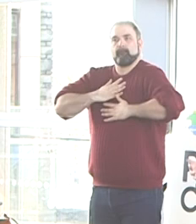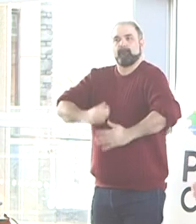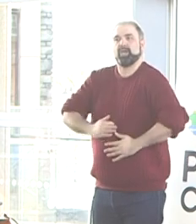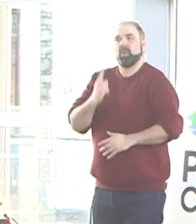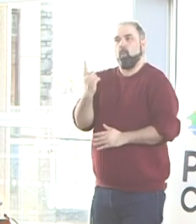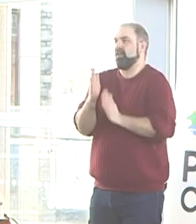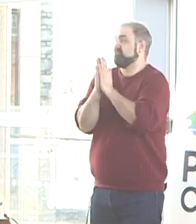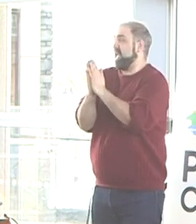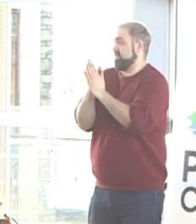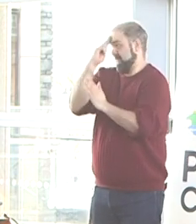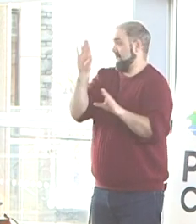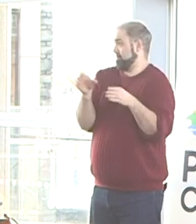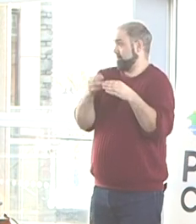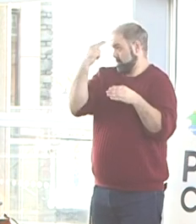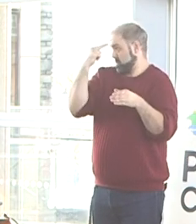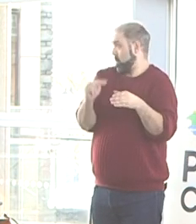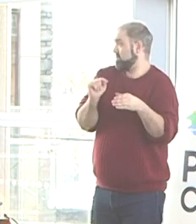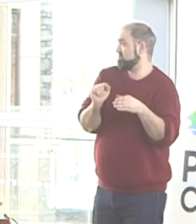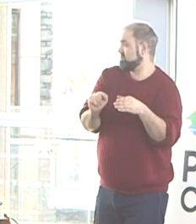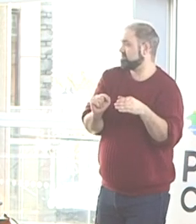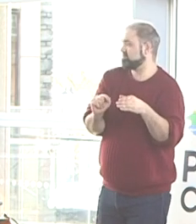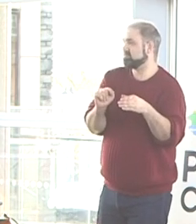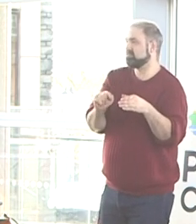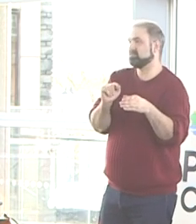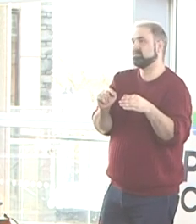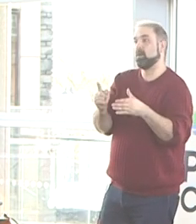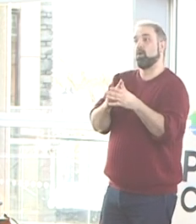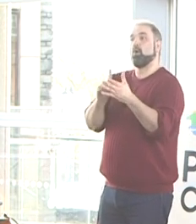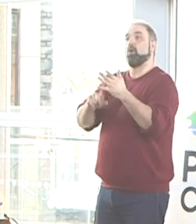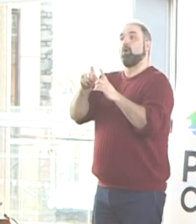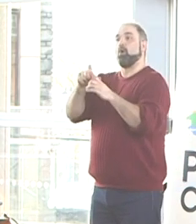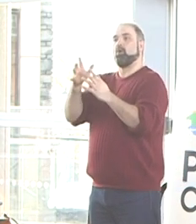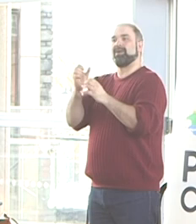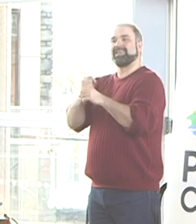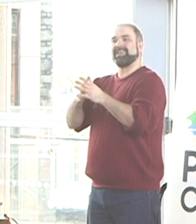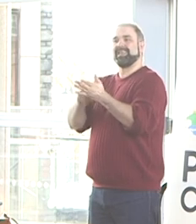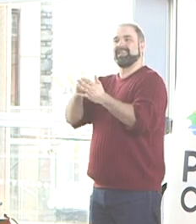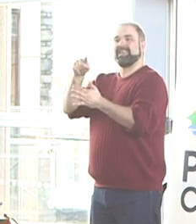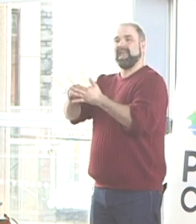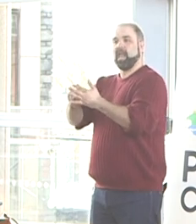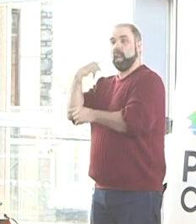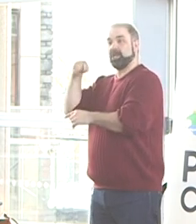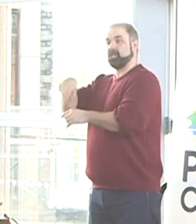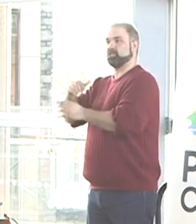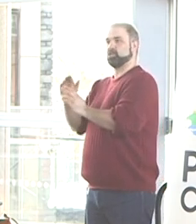now. But they were in a church tower in Aldgate in London with my friend Richard Kirker.